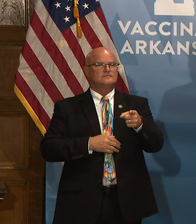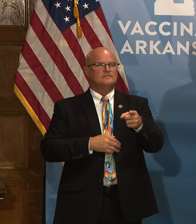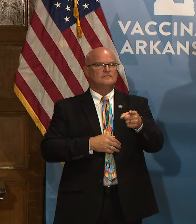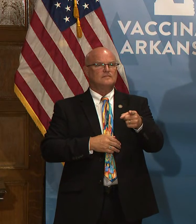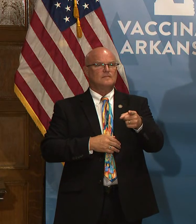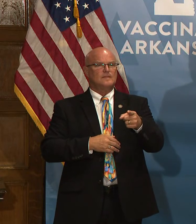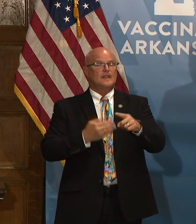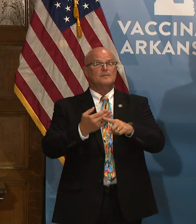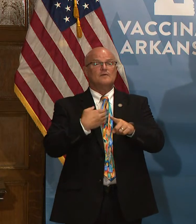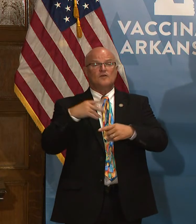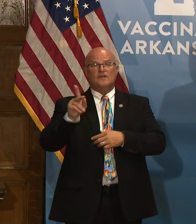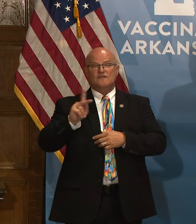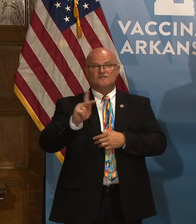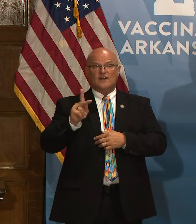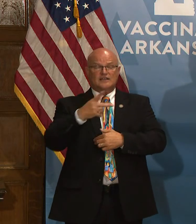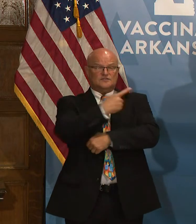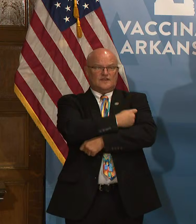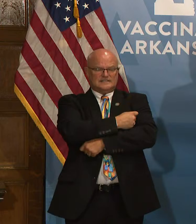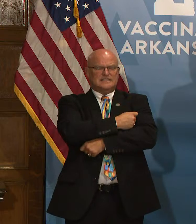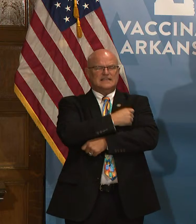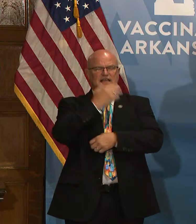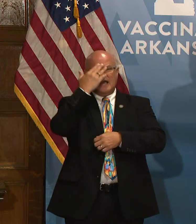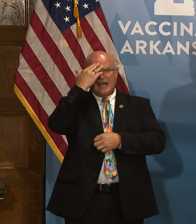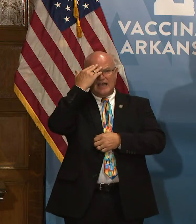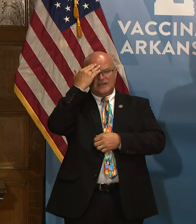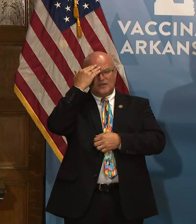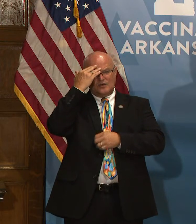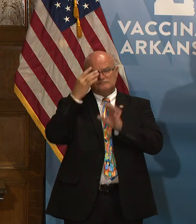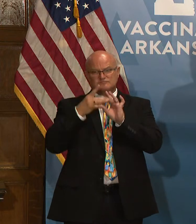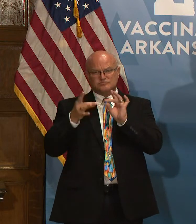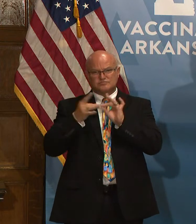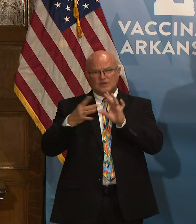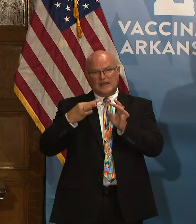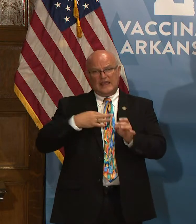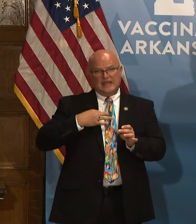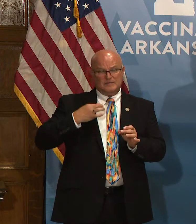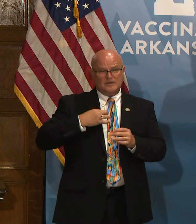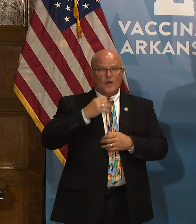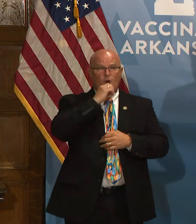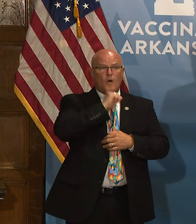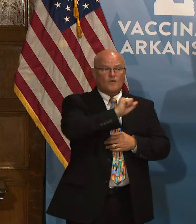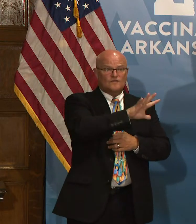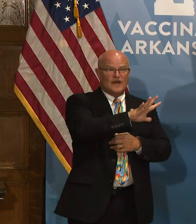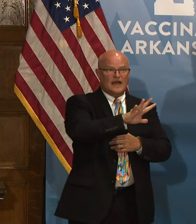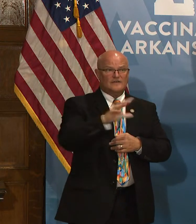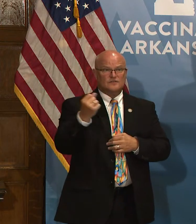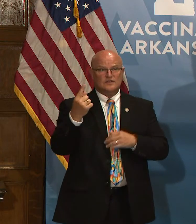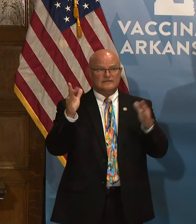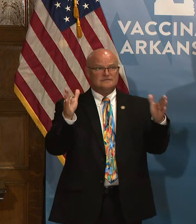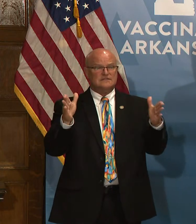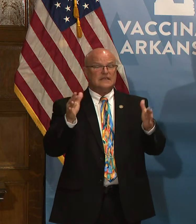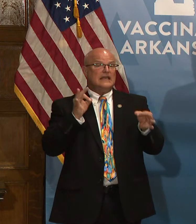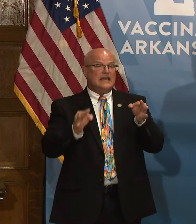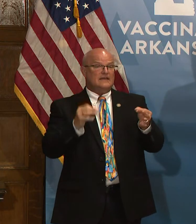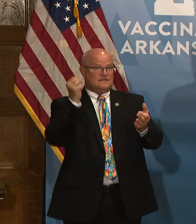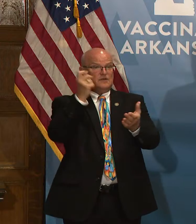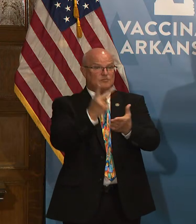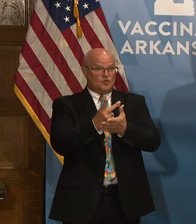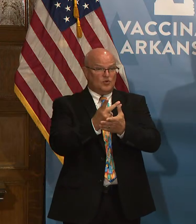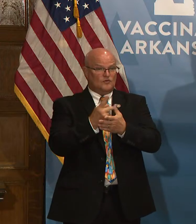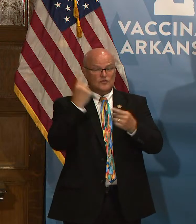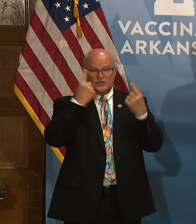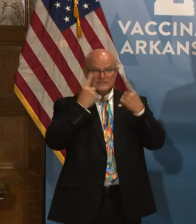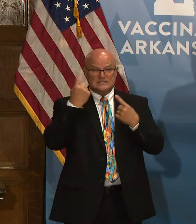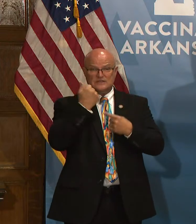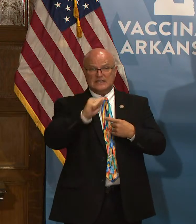Before the Pfizer vaccine, I know Dr. Romero talked about the possible eligibility of 5 to 11-year-olds. If that does get approved, would you